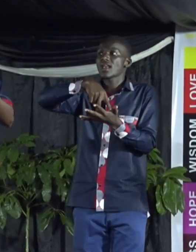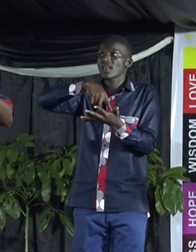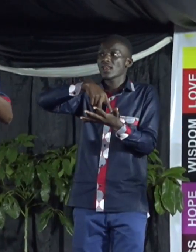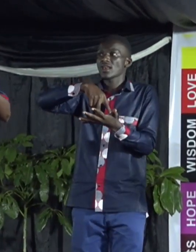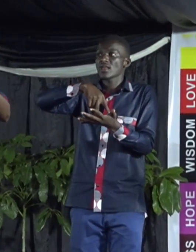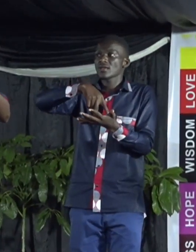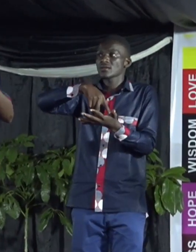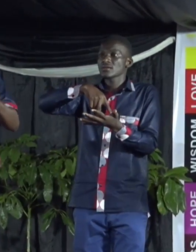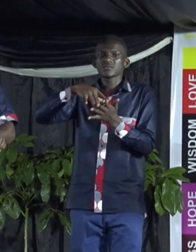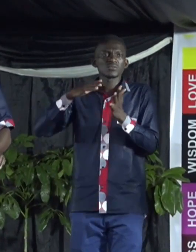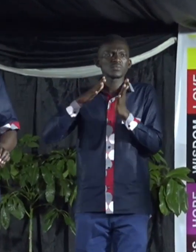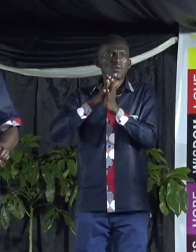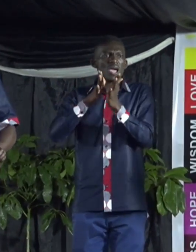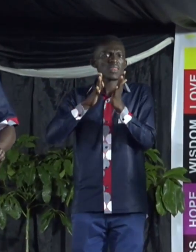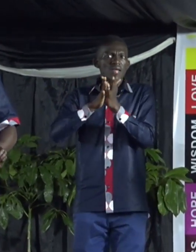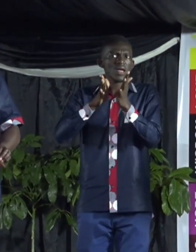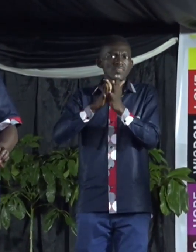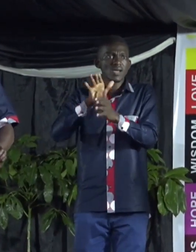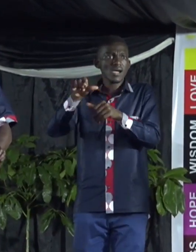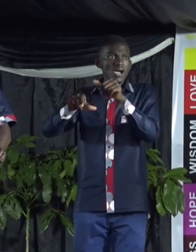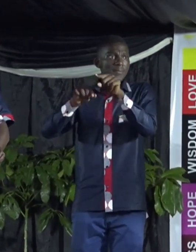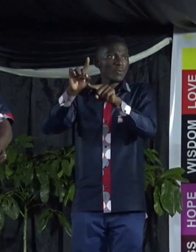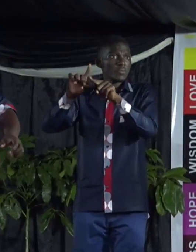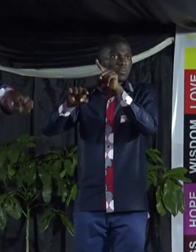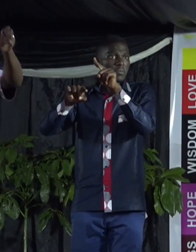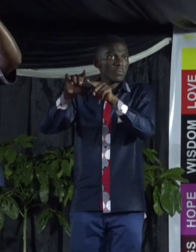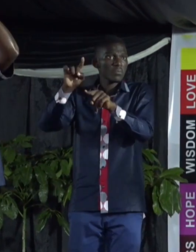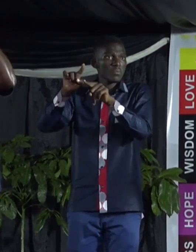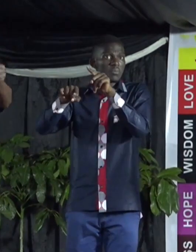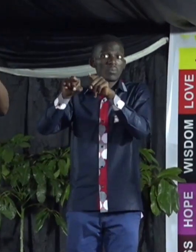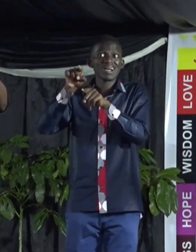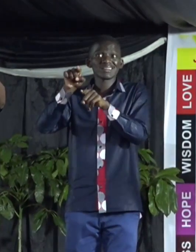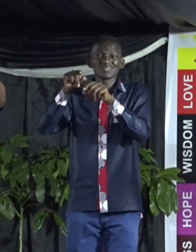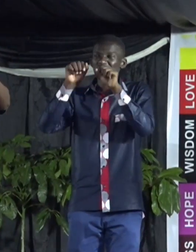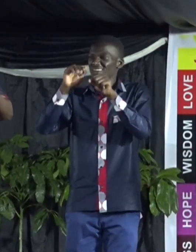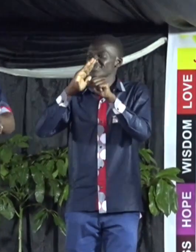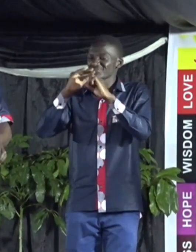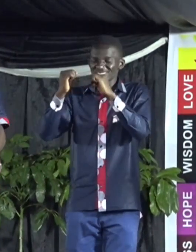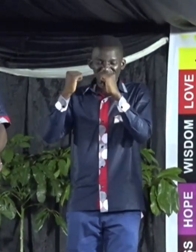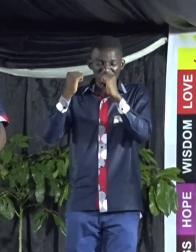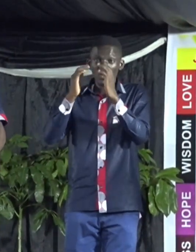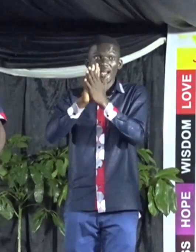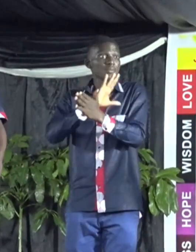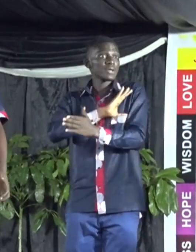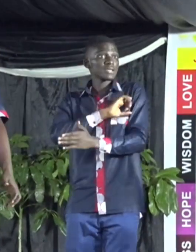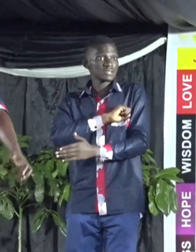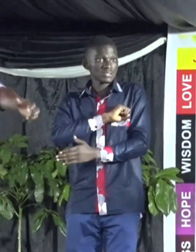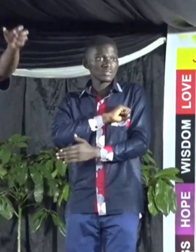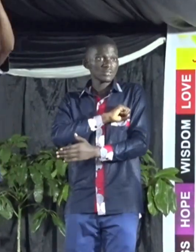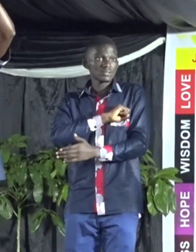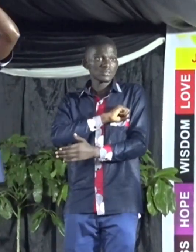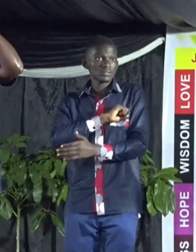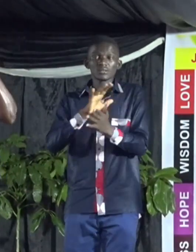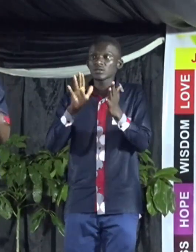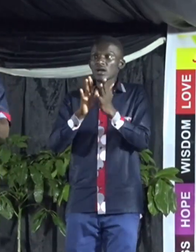to politics. When she stands to tell it you what is happening, it takes a lot of courage and endurance. Chitwala amanyi